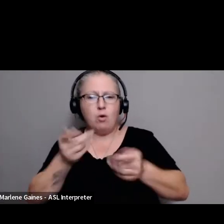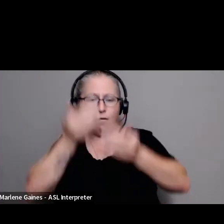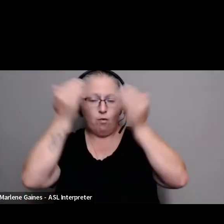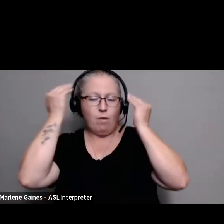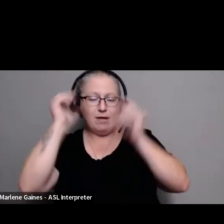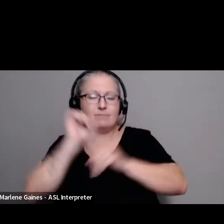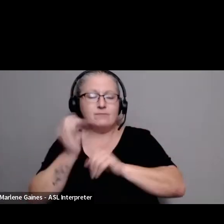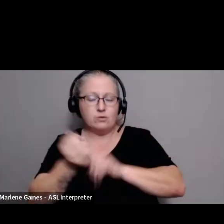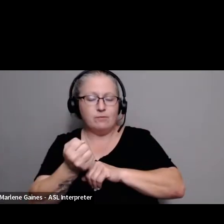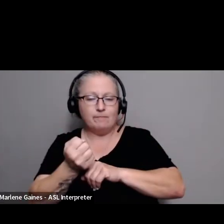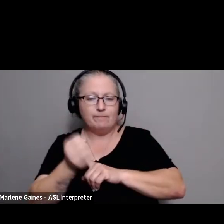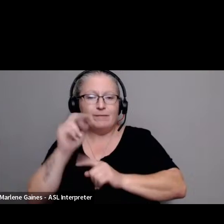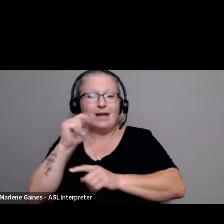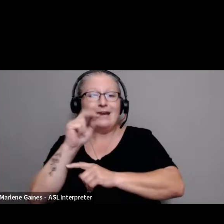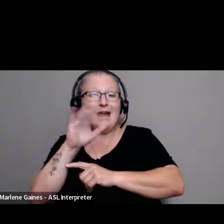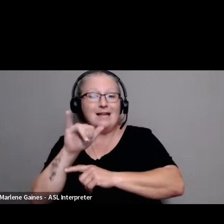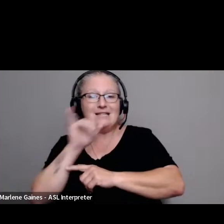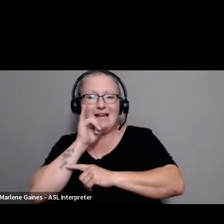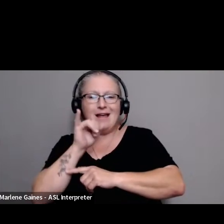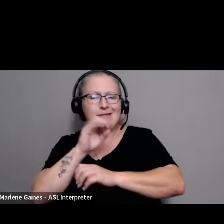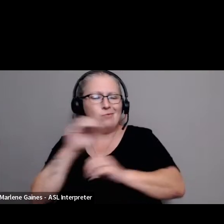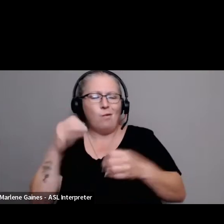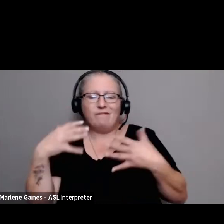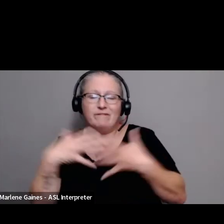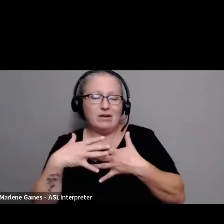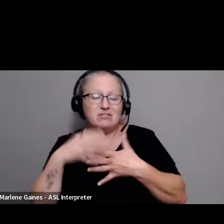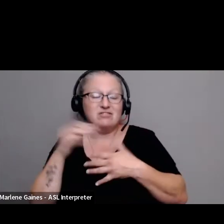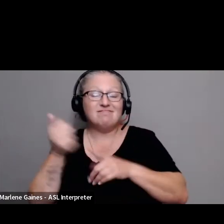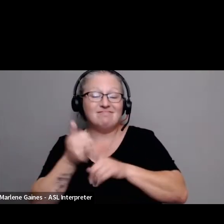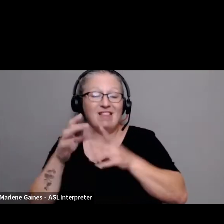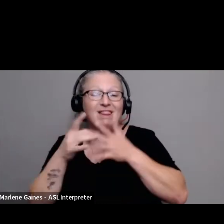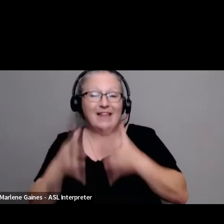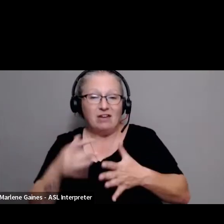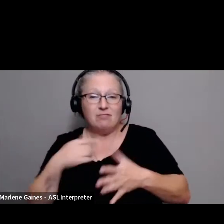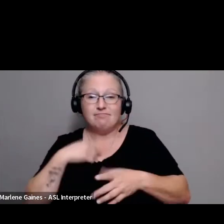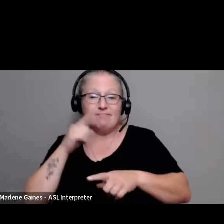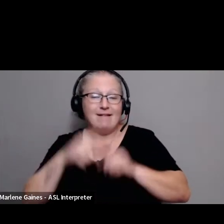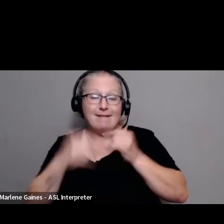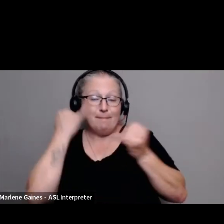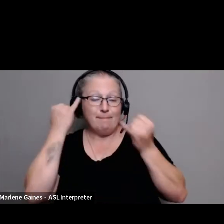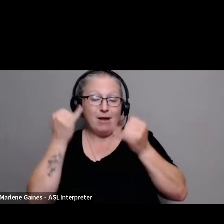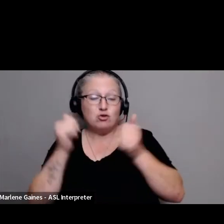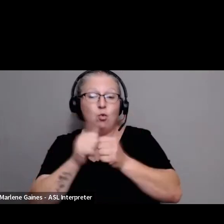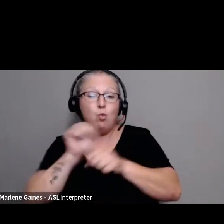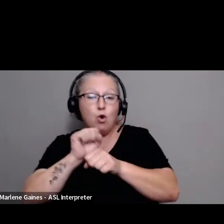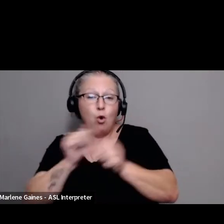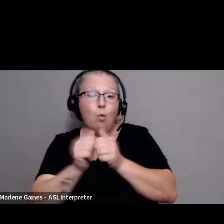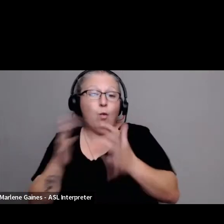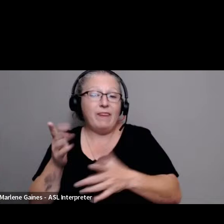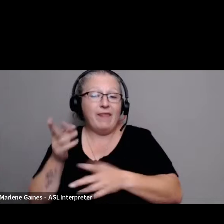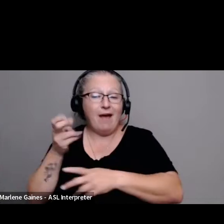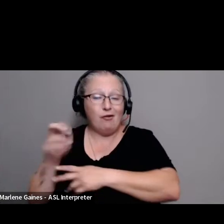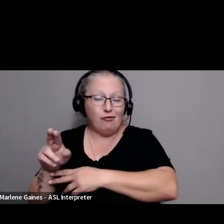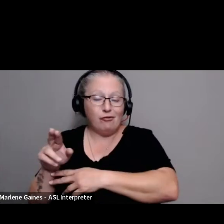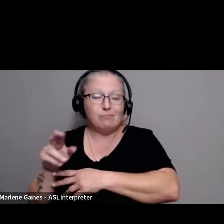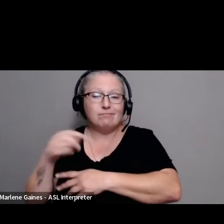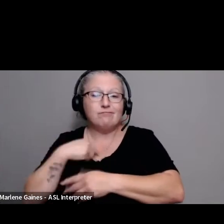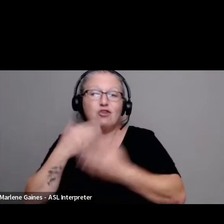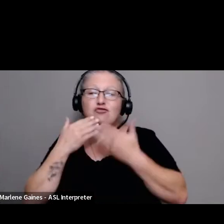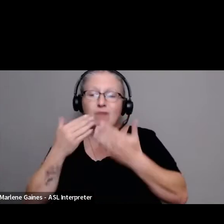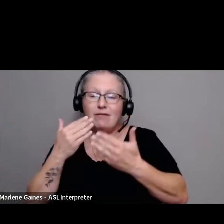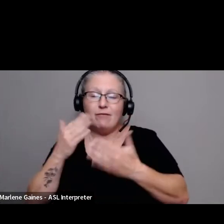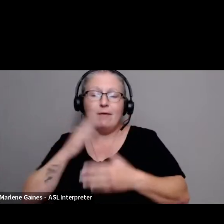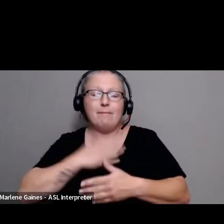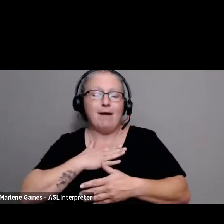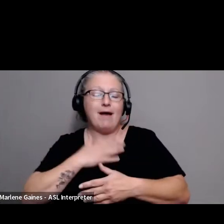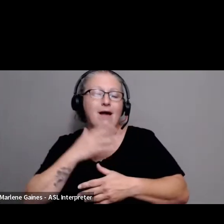circumstances. Nancy is our fearless leader, and I can't imagine doing this work without her." So I'm just so grateful for our Golden Apple Award winners this